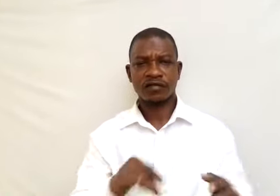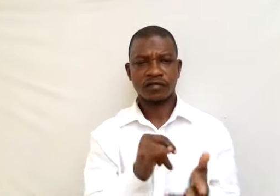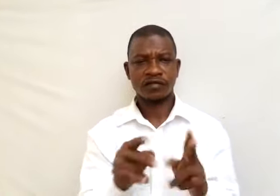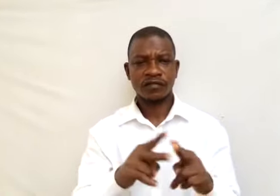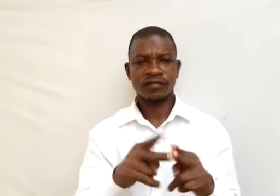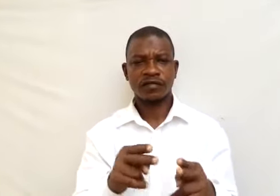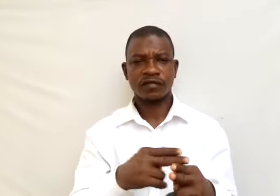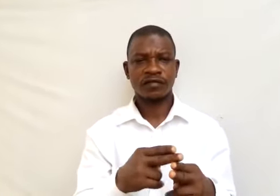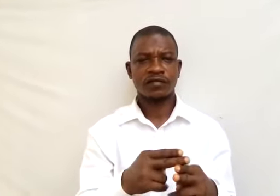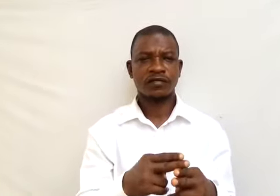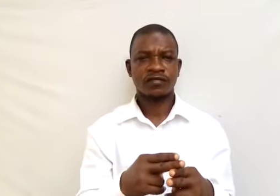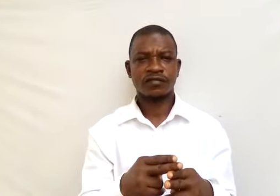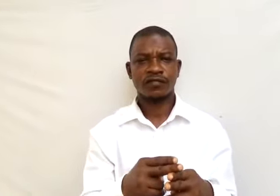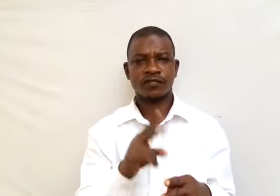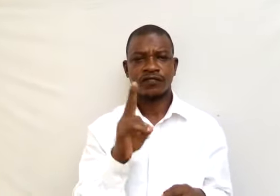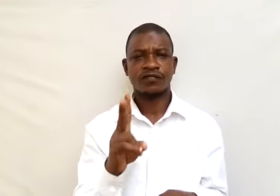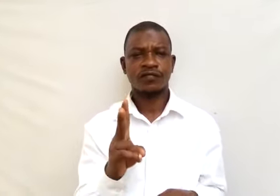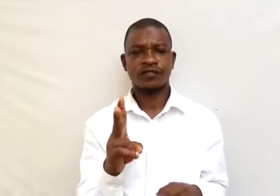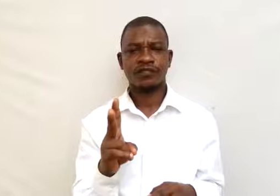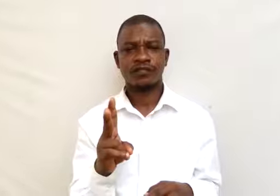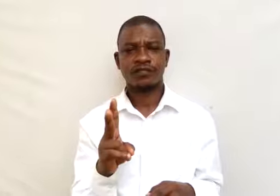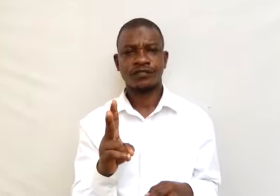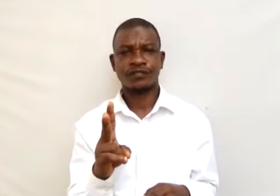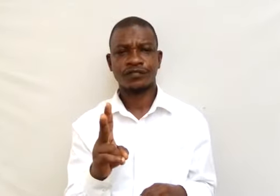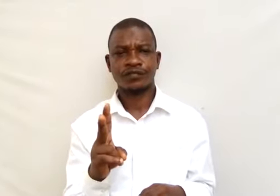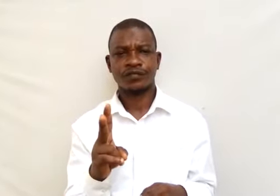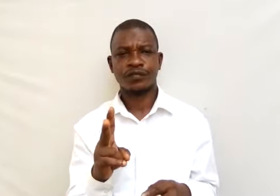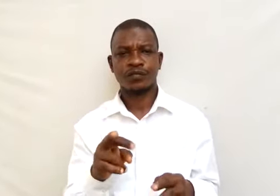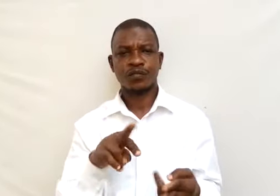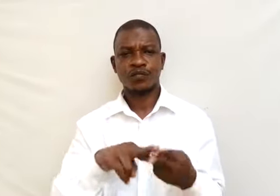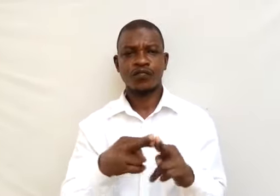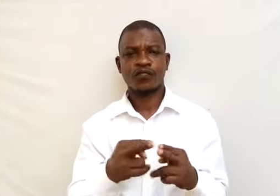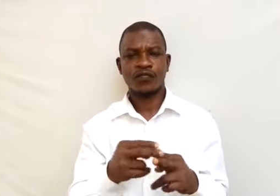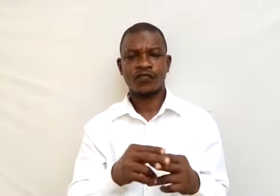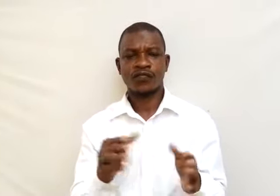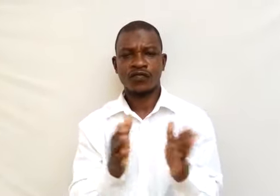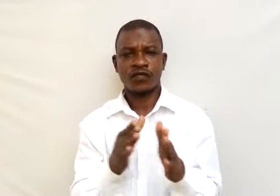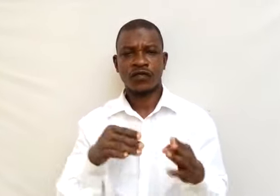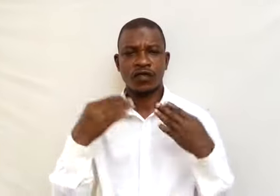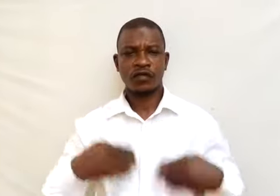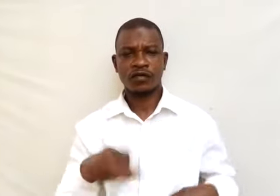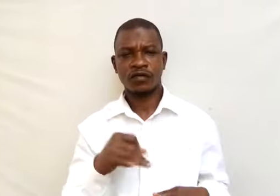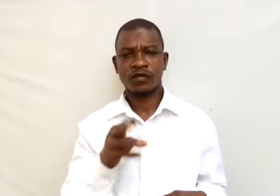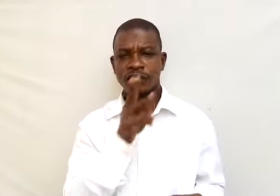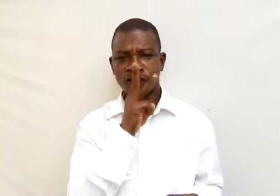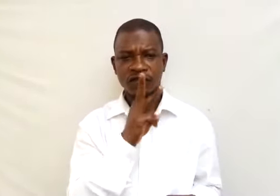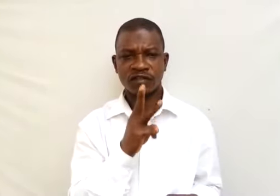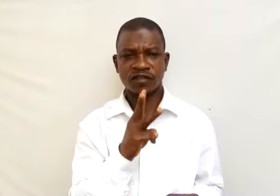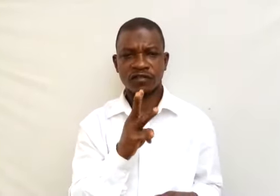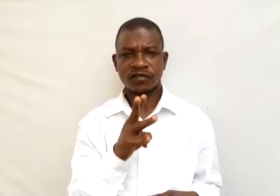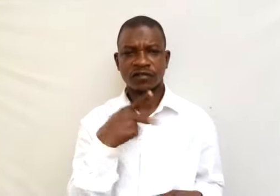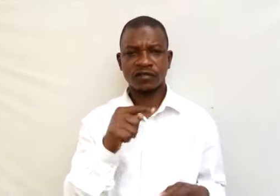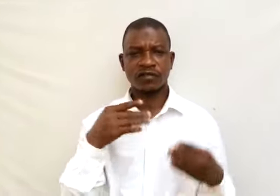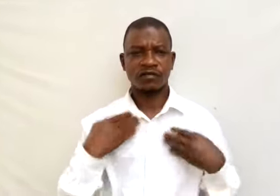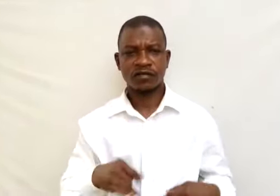little so relatively small body of water the body of water is